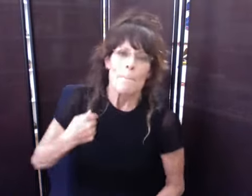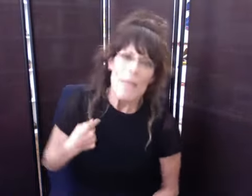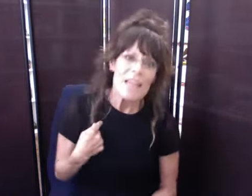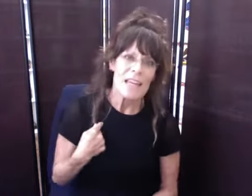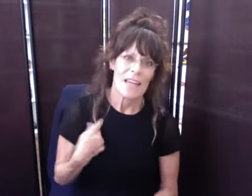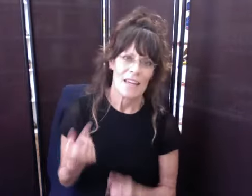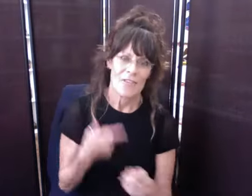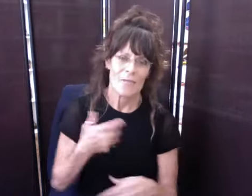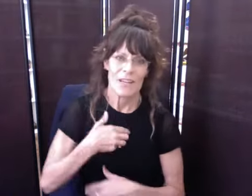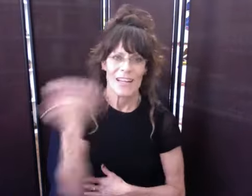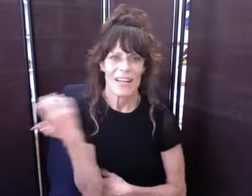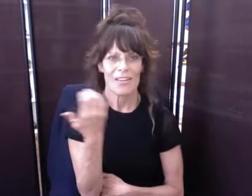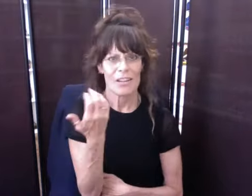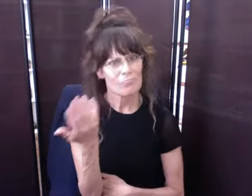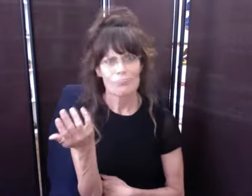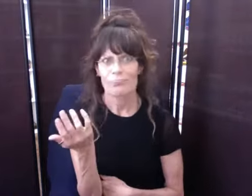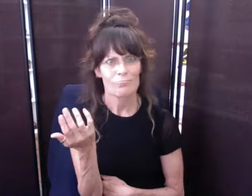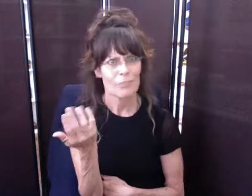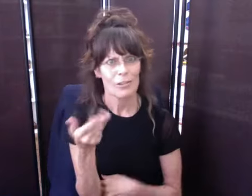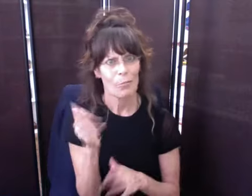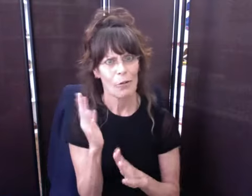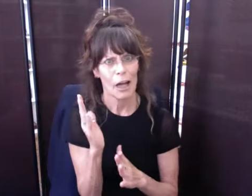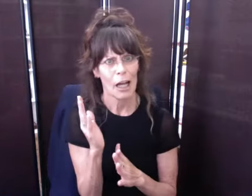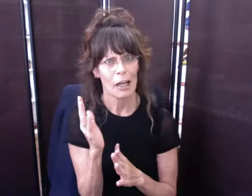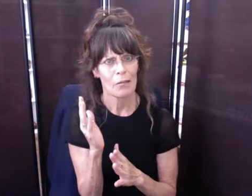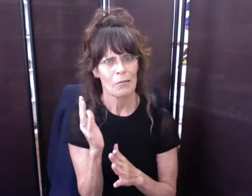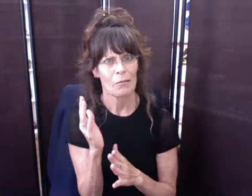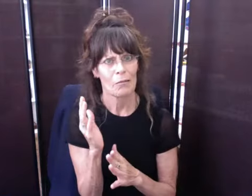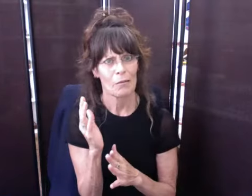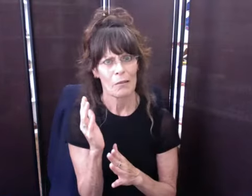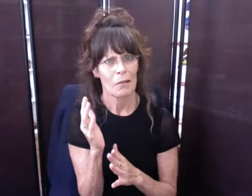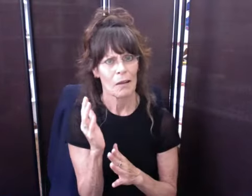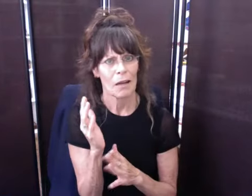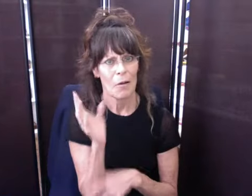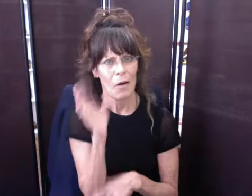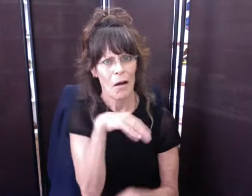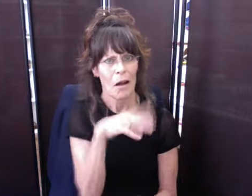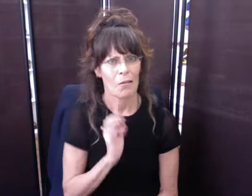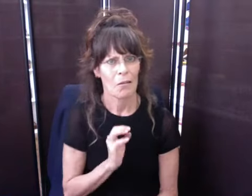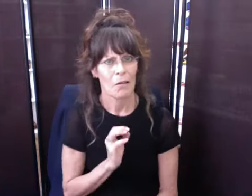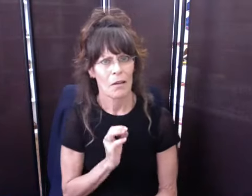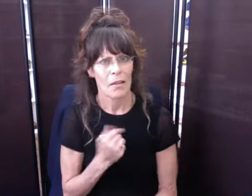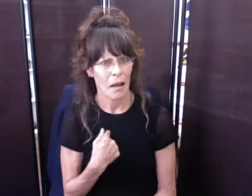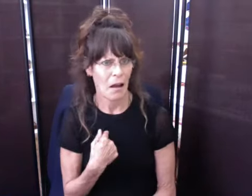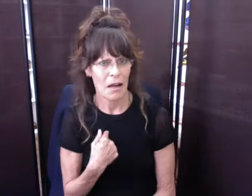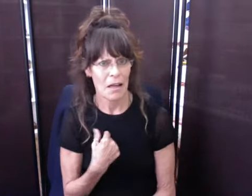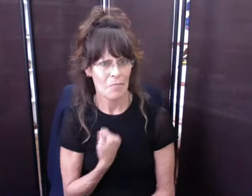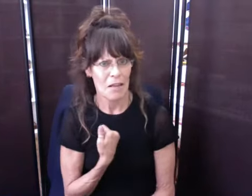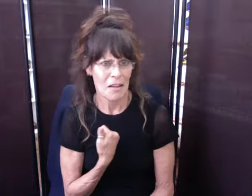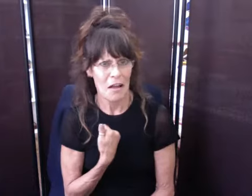It's as if in some way they're alluding to this, oddly enough, that I might be the chief victim of my own